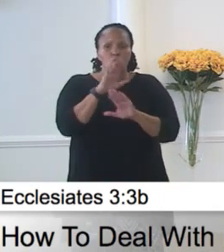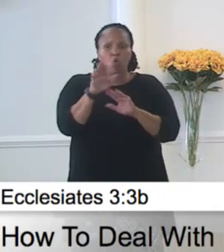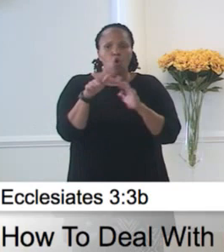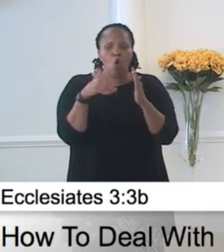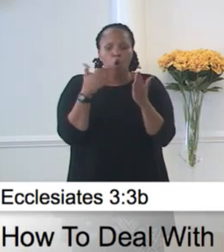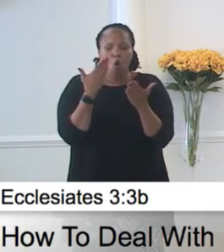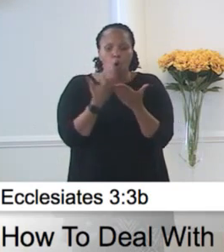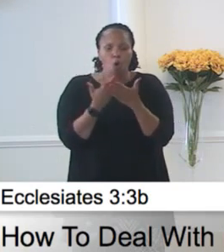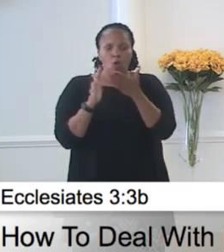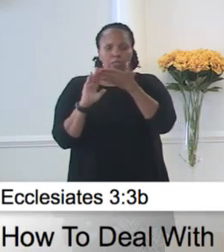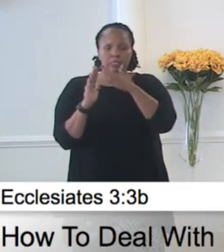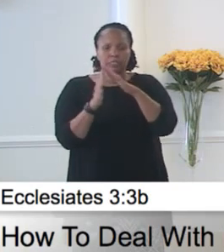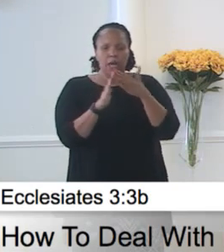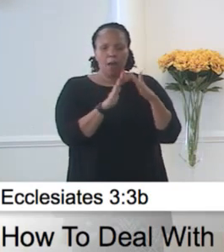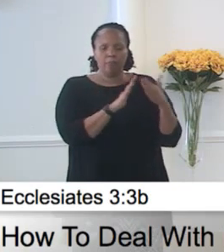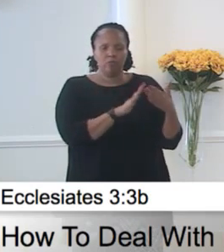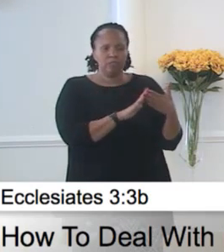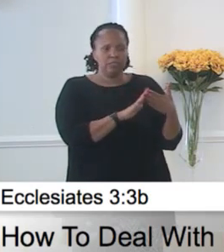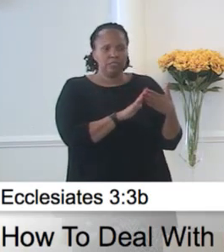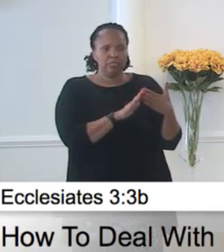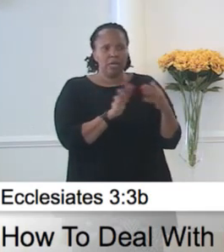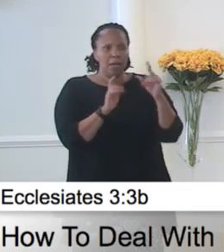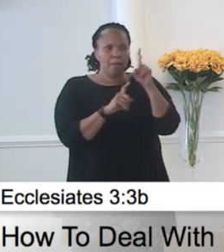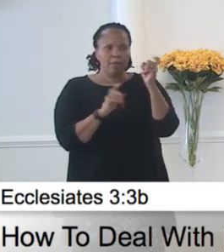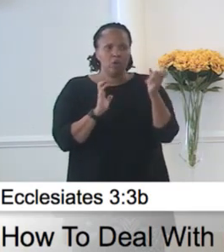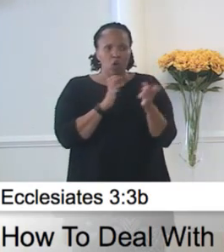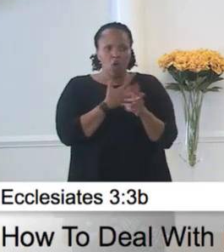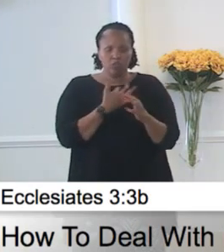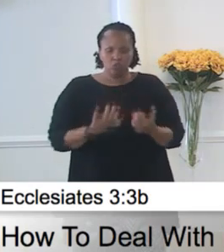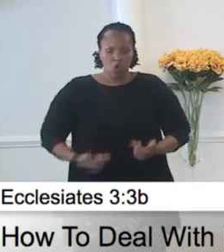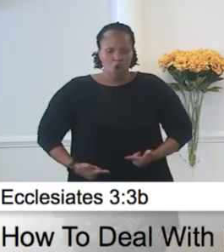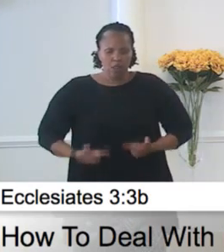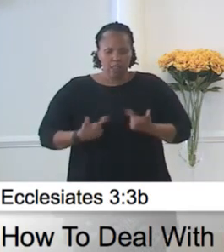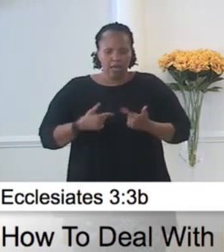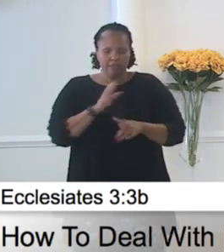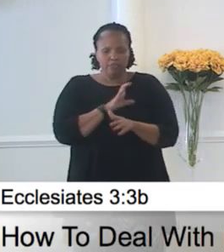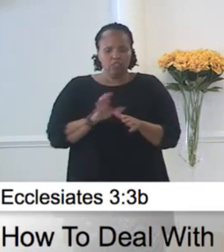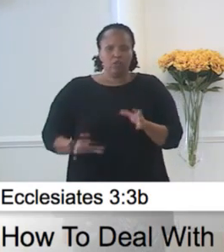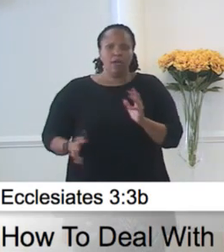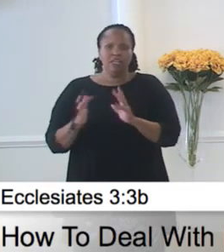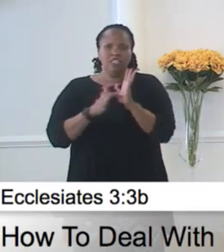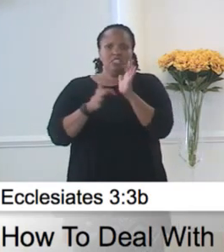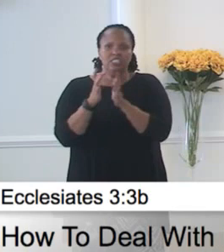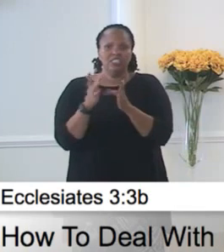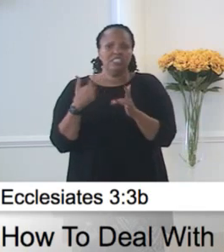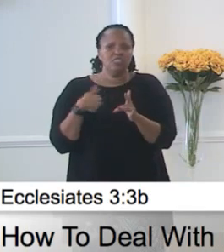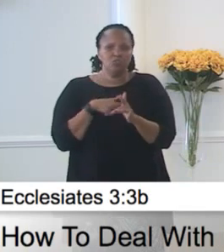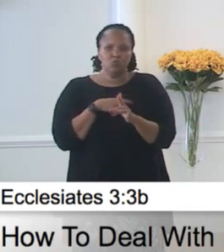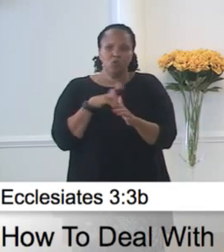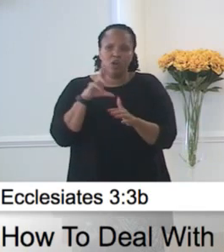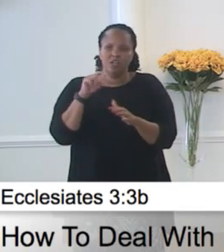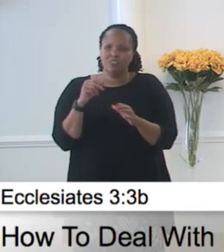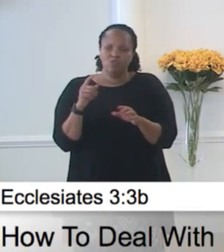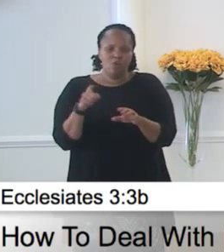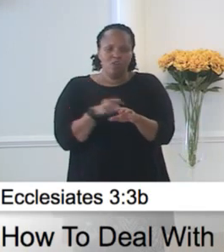community because our lives are now in Christ Jesus. We're no longer in the